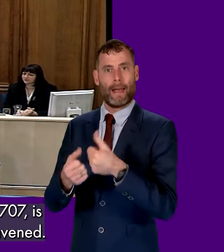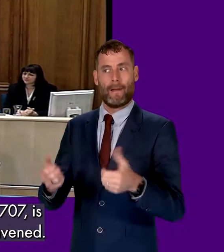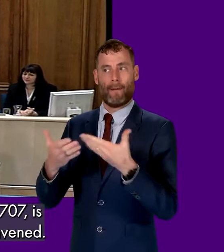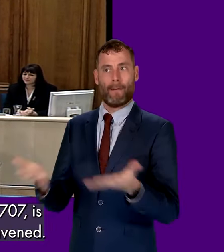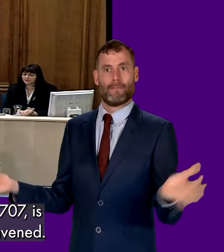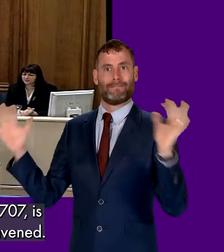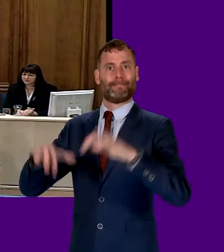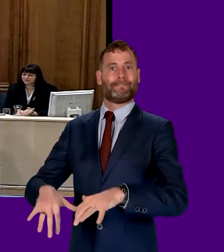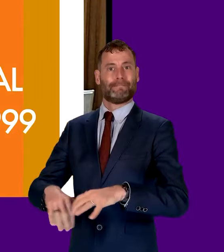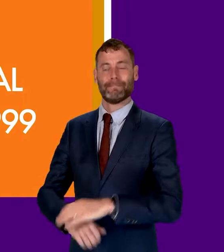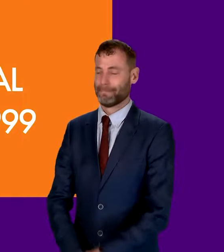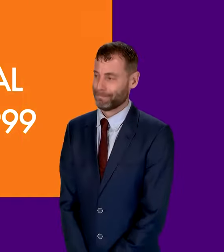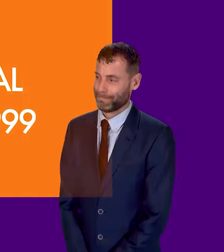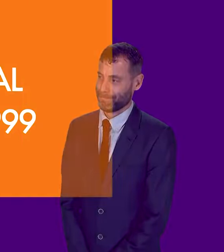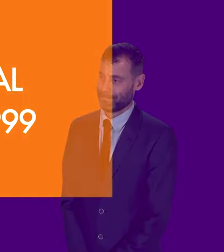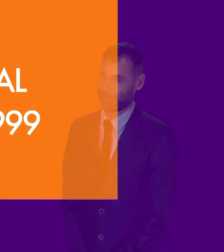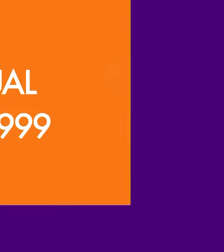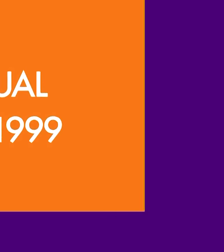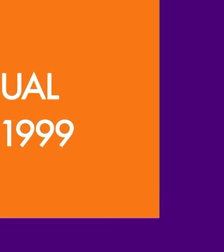hereby reconvened.